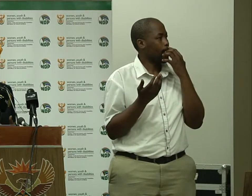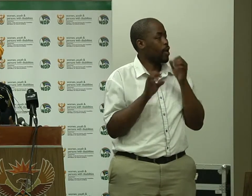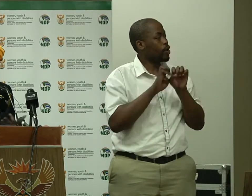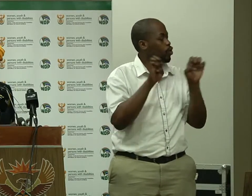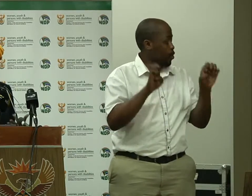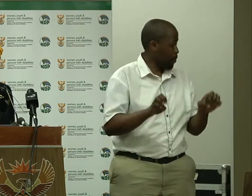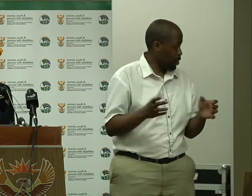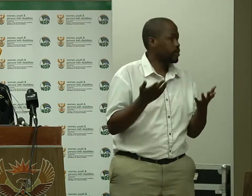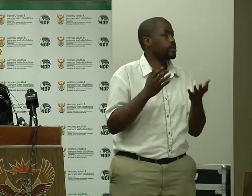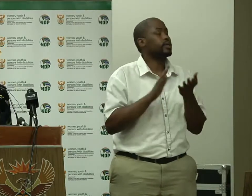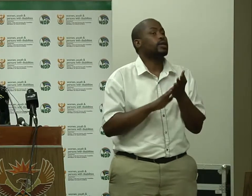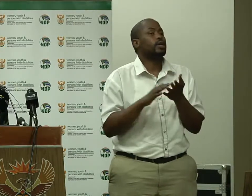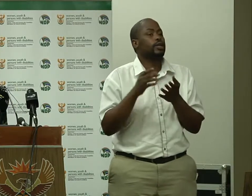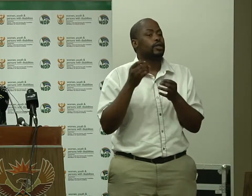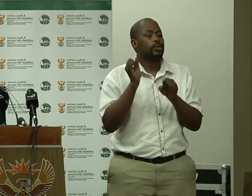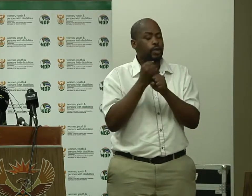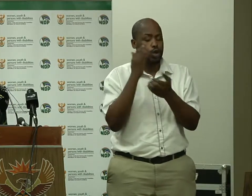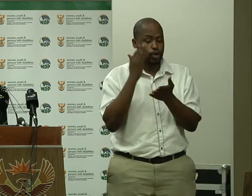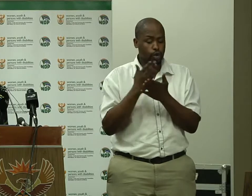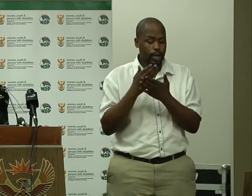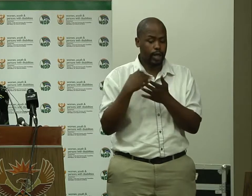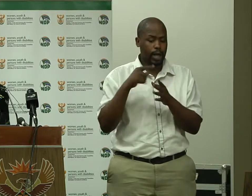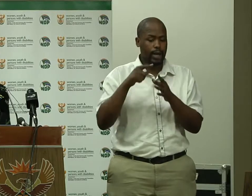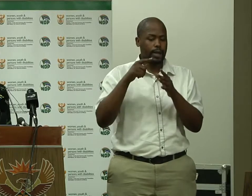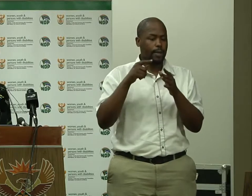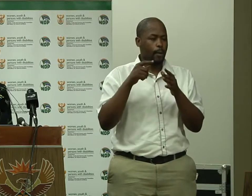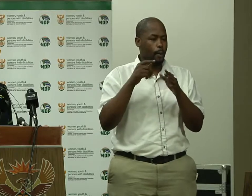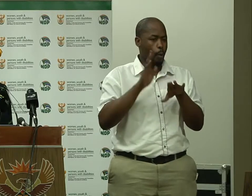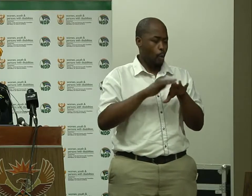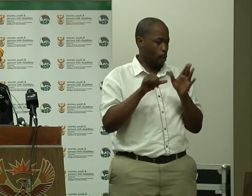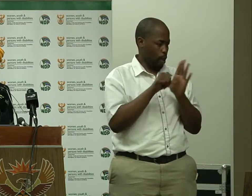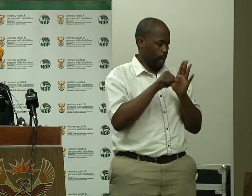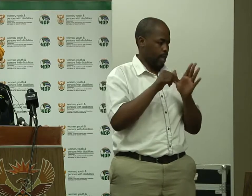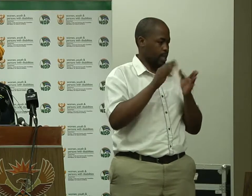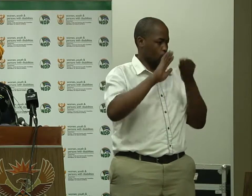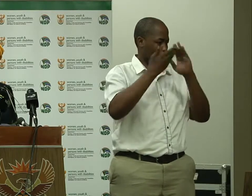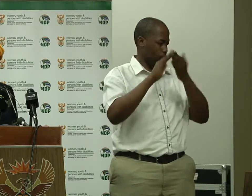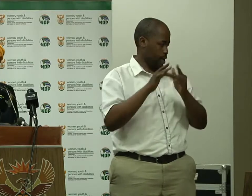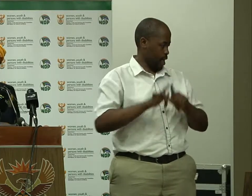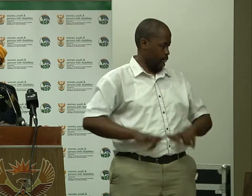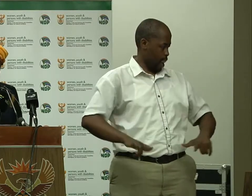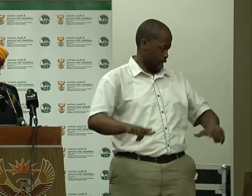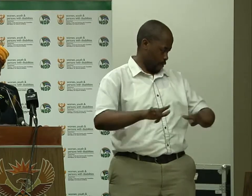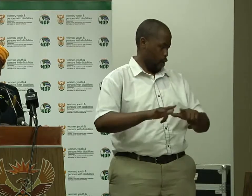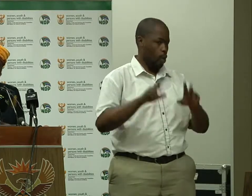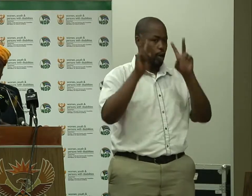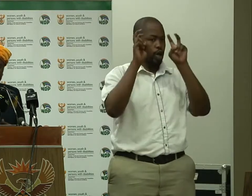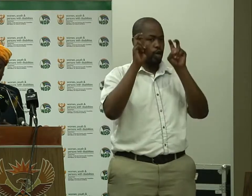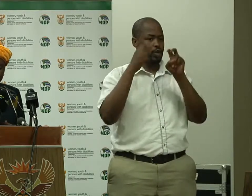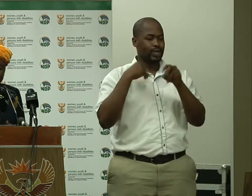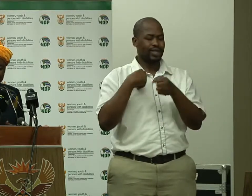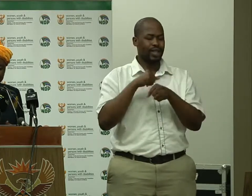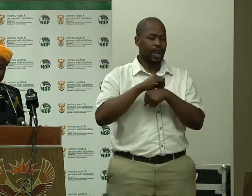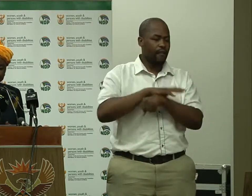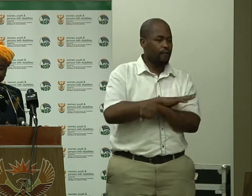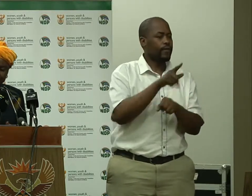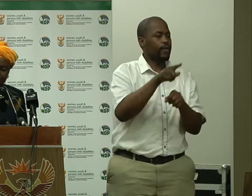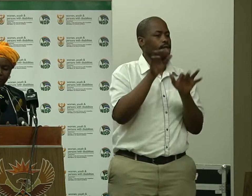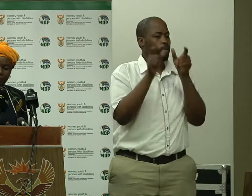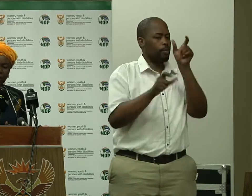understanding, especially at a community level, of the issues that affect persons with